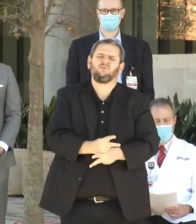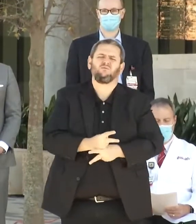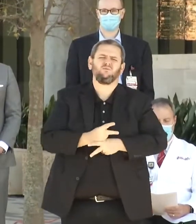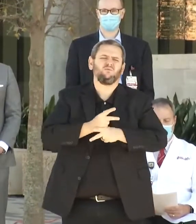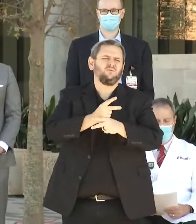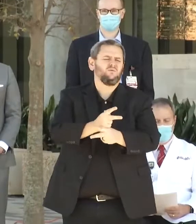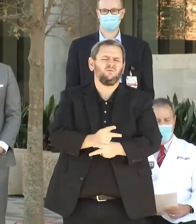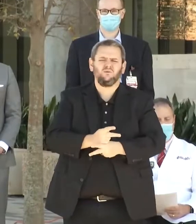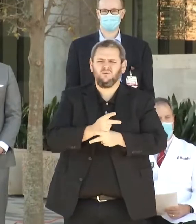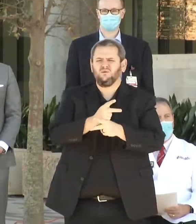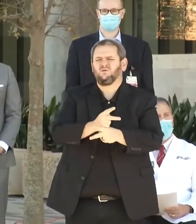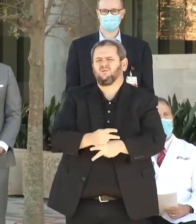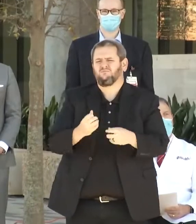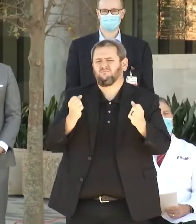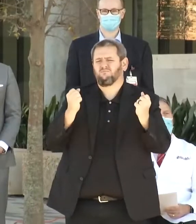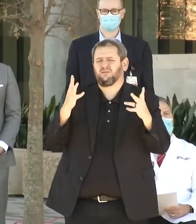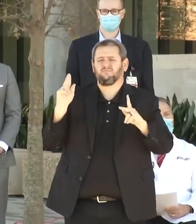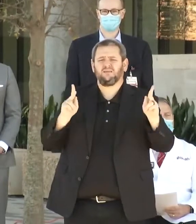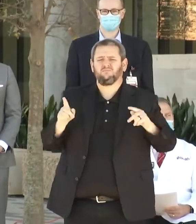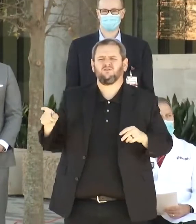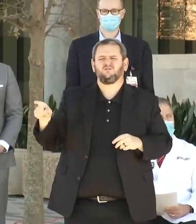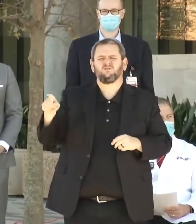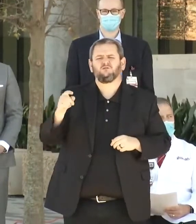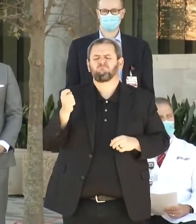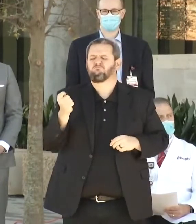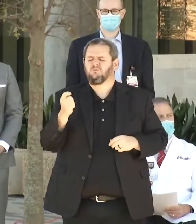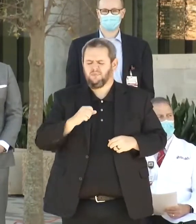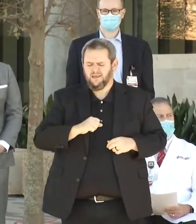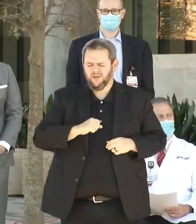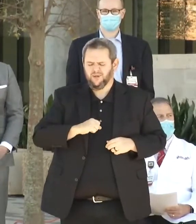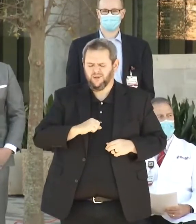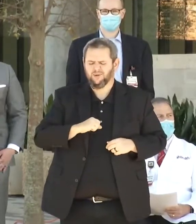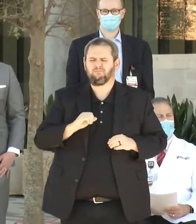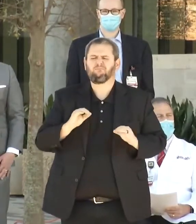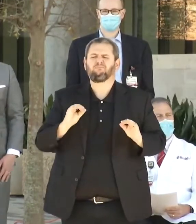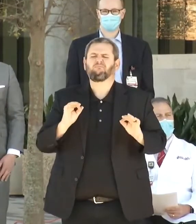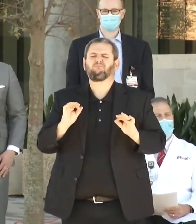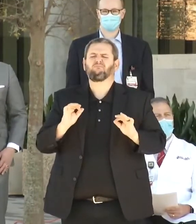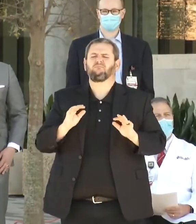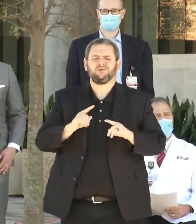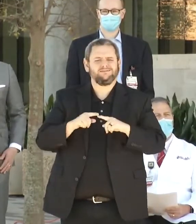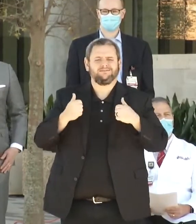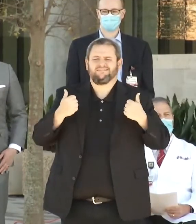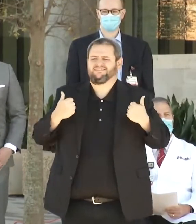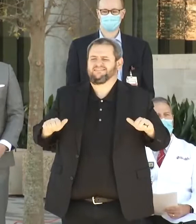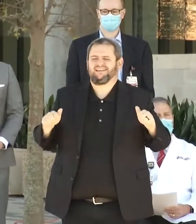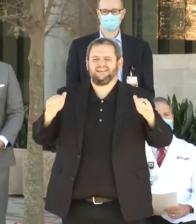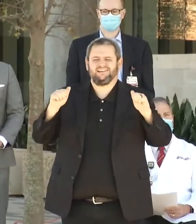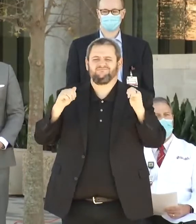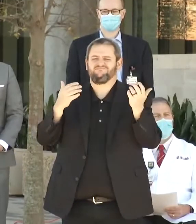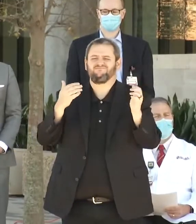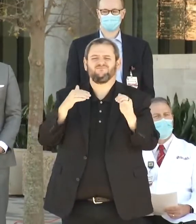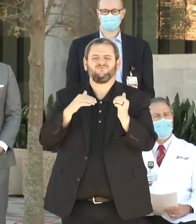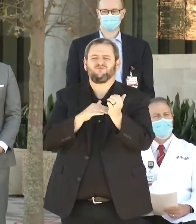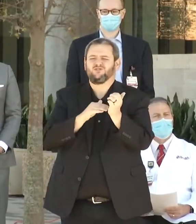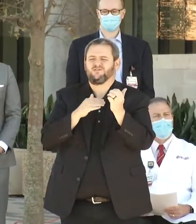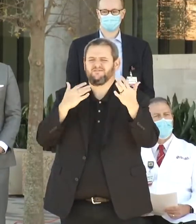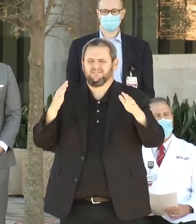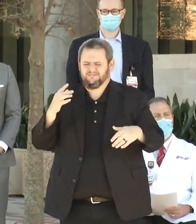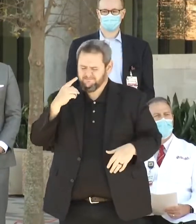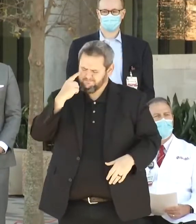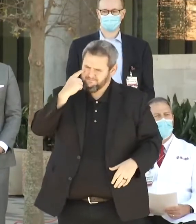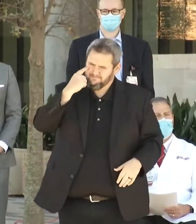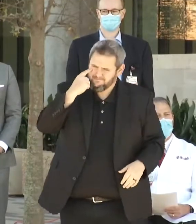mild symptoms, but the doctors here with us today can tell you that some people have very severe